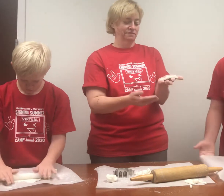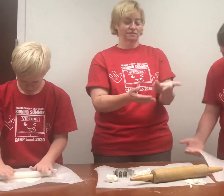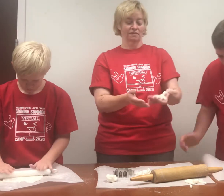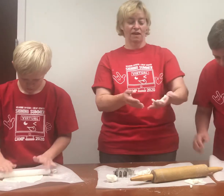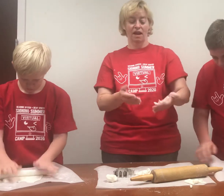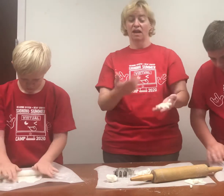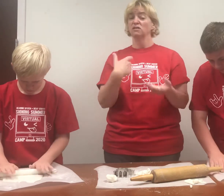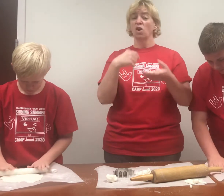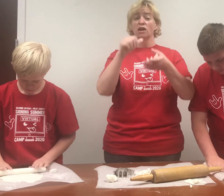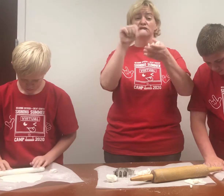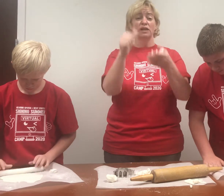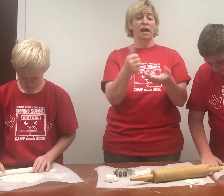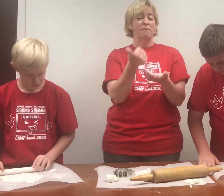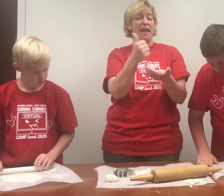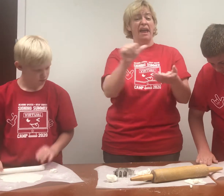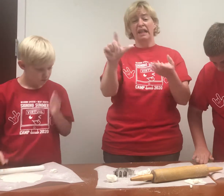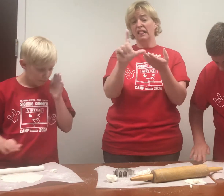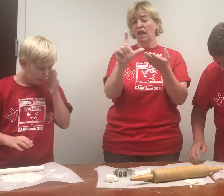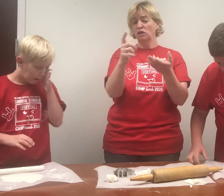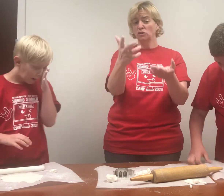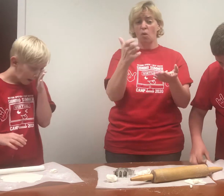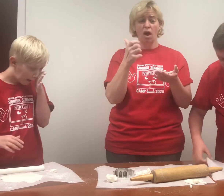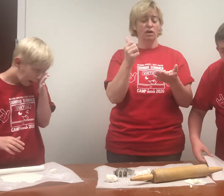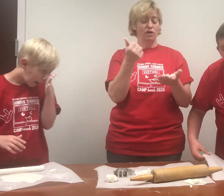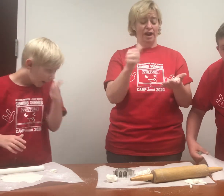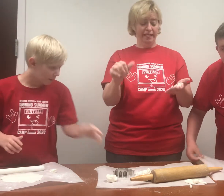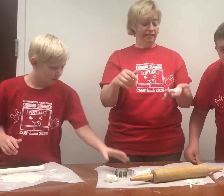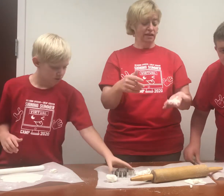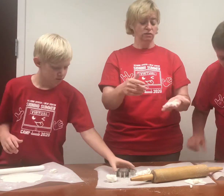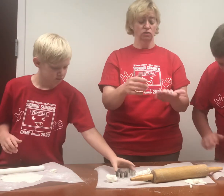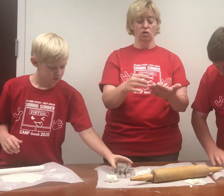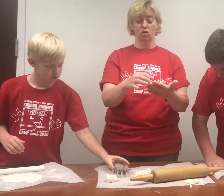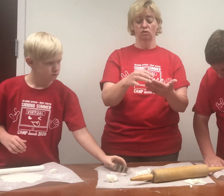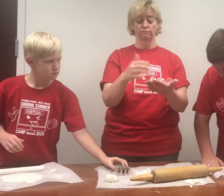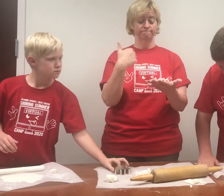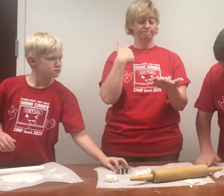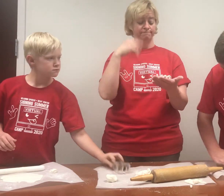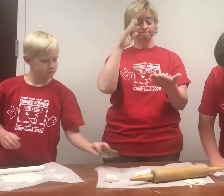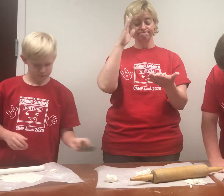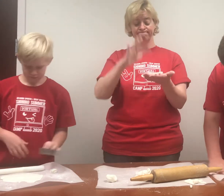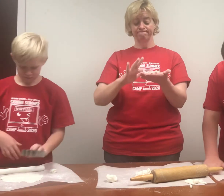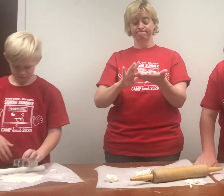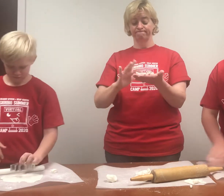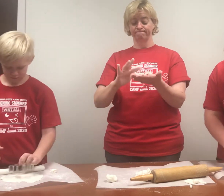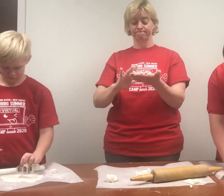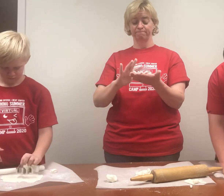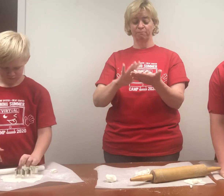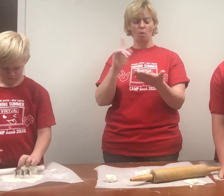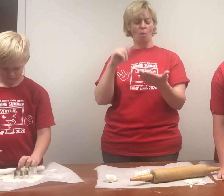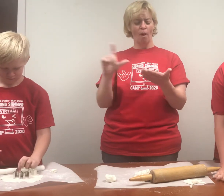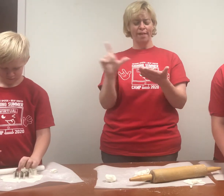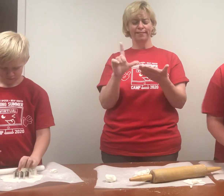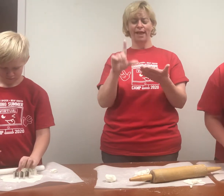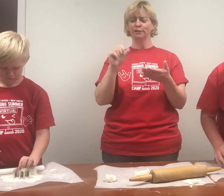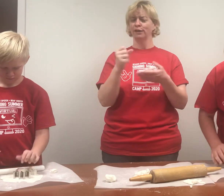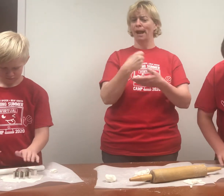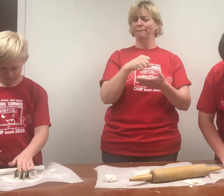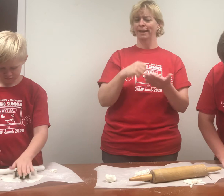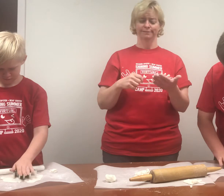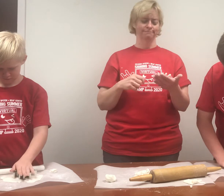See? So then you can shape any letter that you want or any sign that you want. And so I'm trying